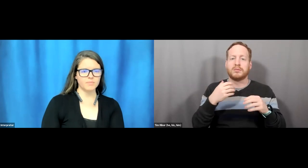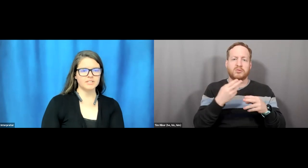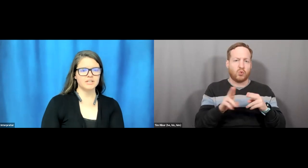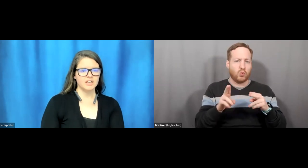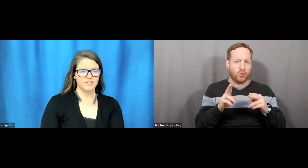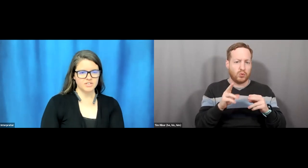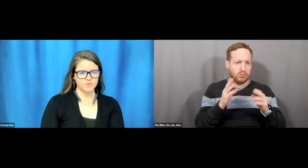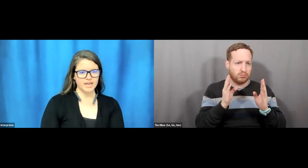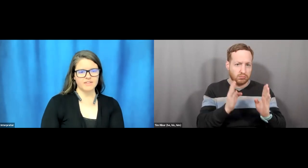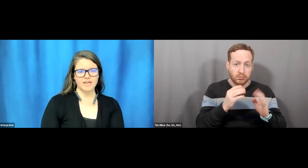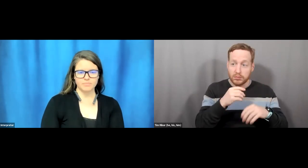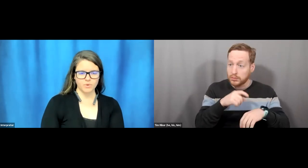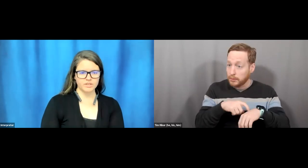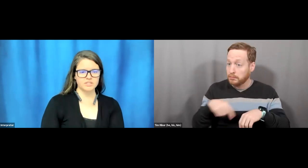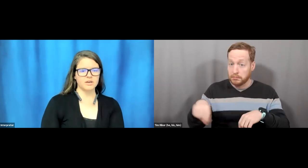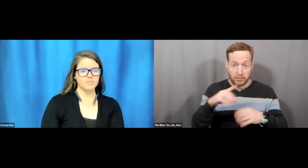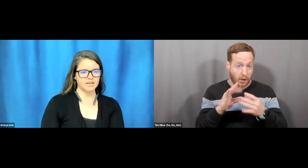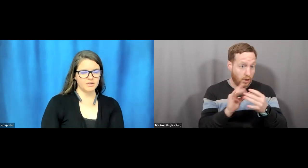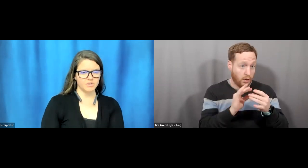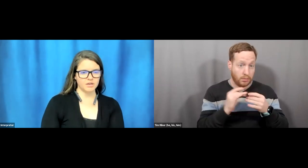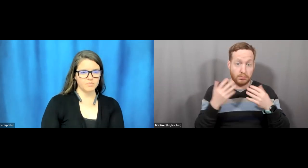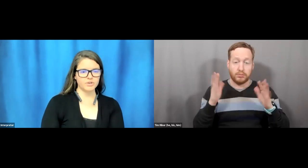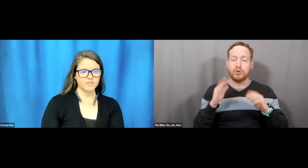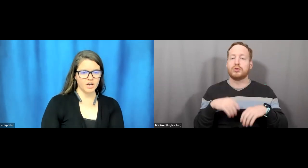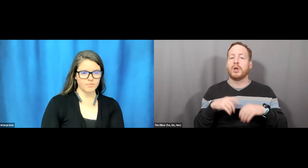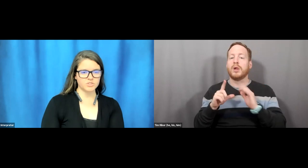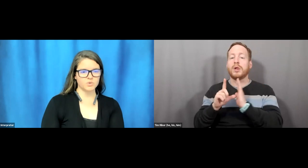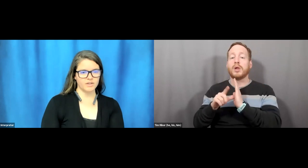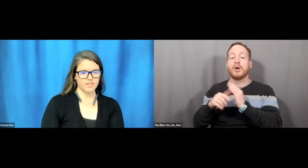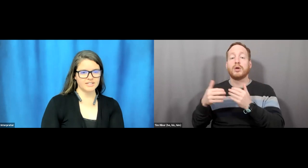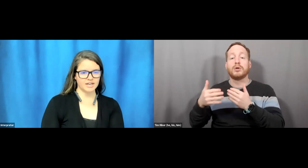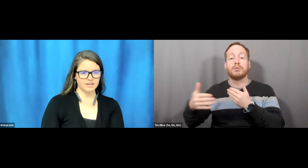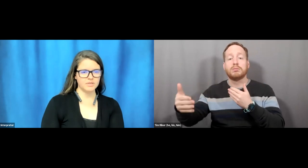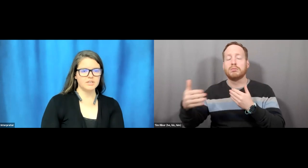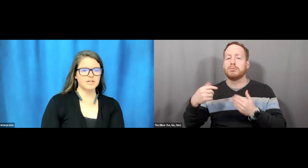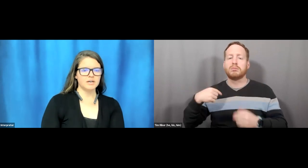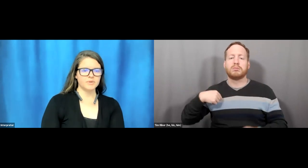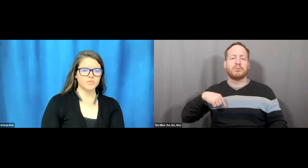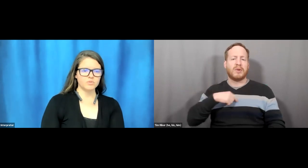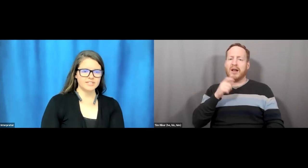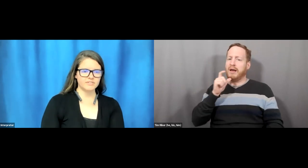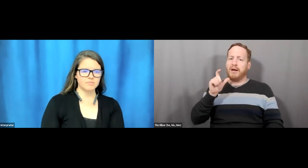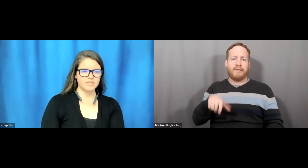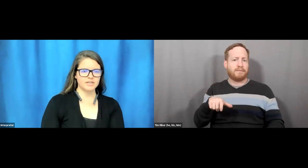comment, then you can at that point make a brief comment during that time. But for the rest of the meeting,